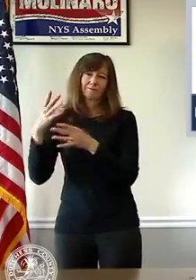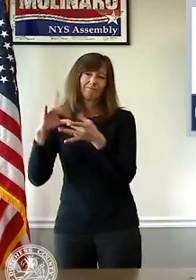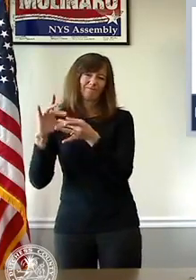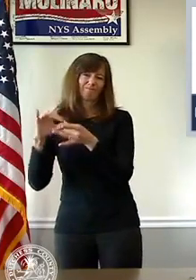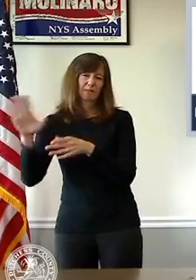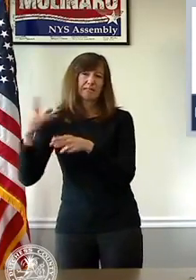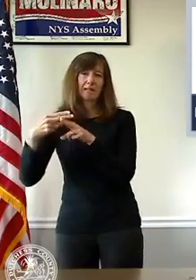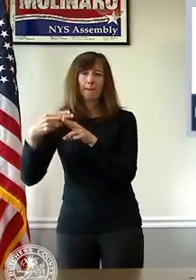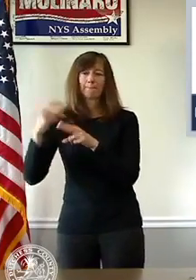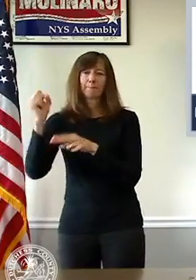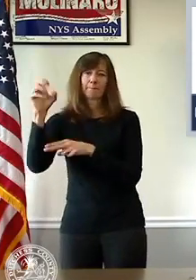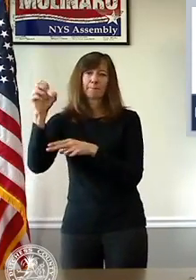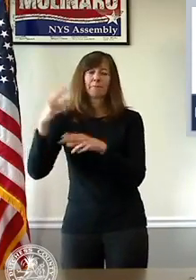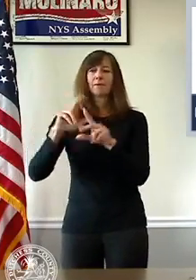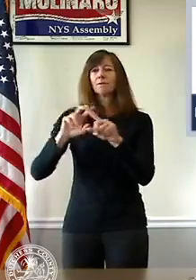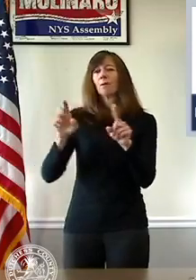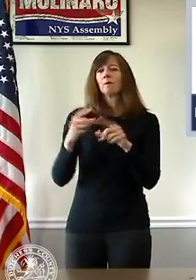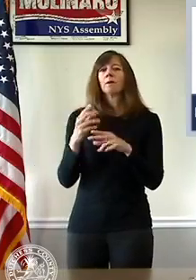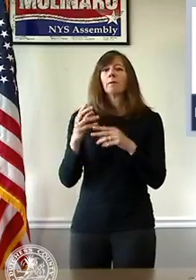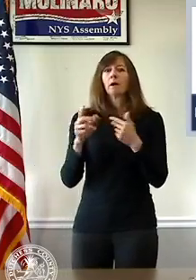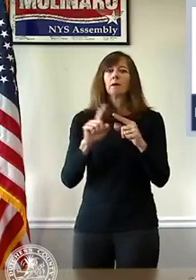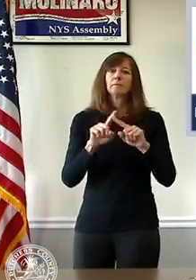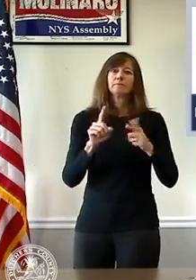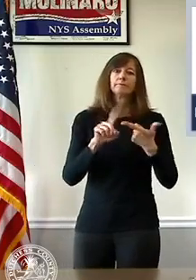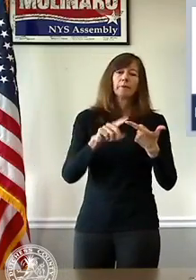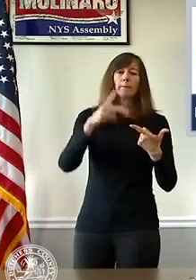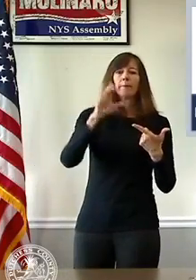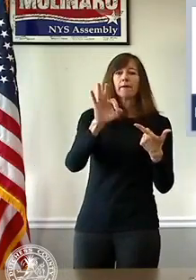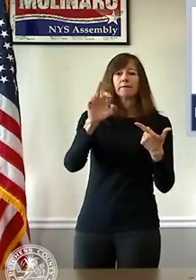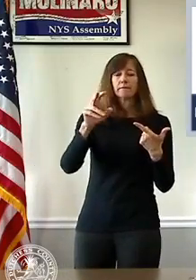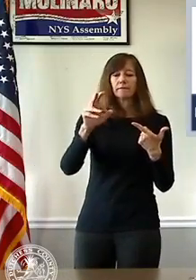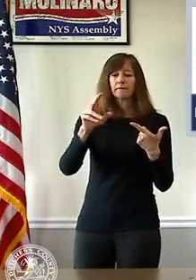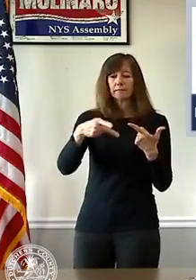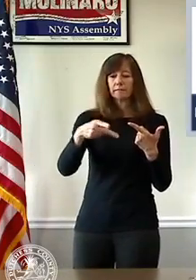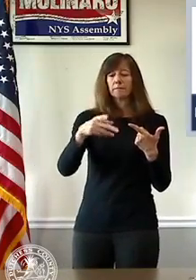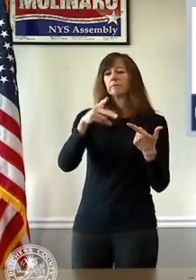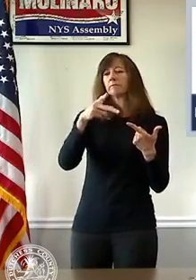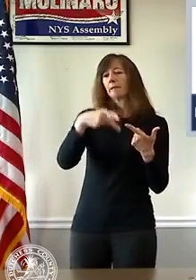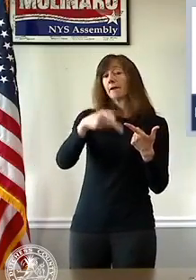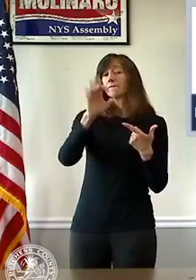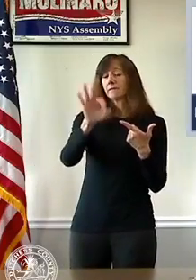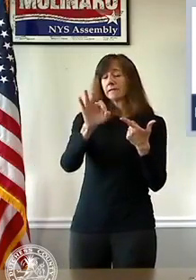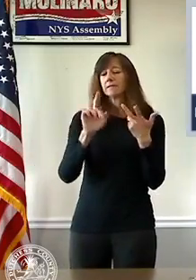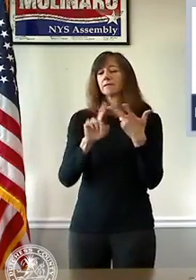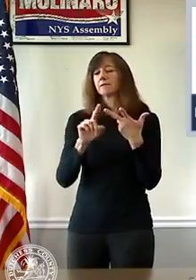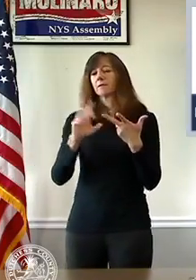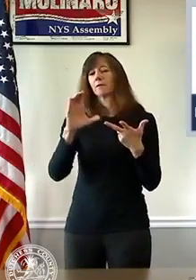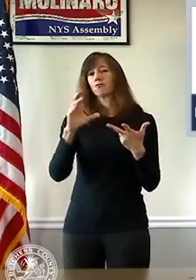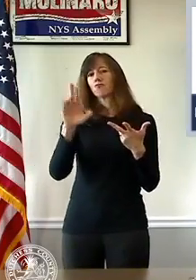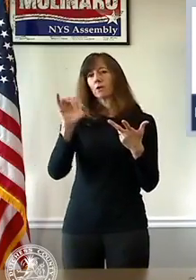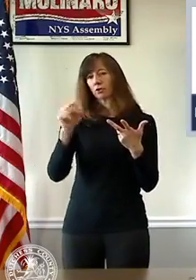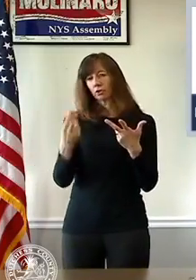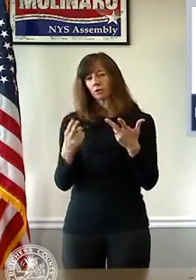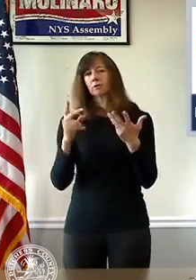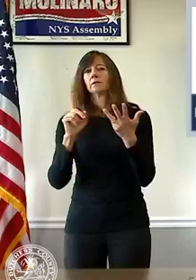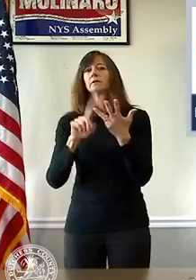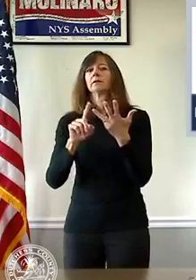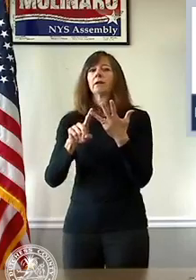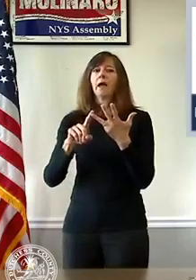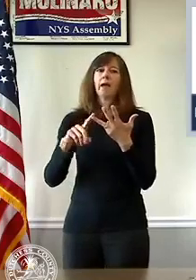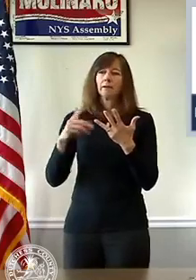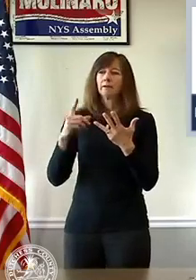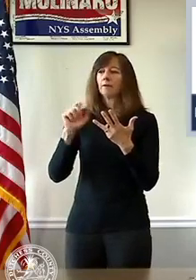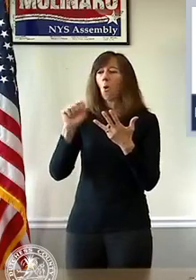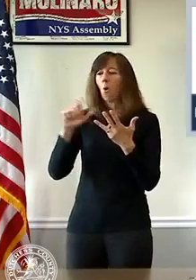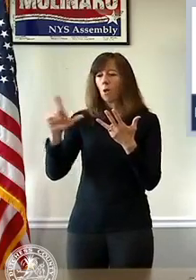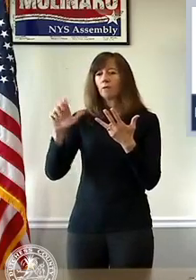Crunch, Fit Social, and All Sport, and so many others, we'd like to get you open, and we're trying to push for